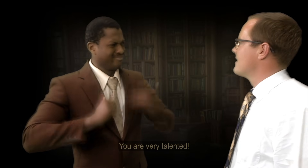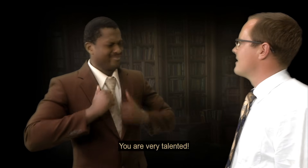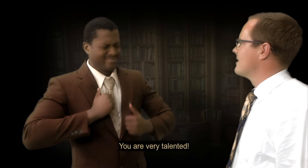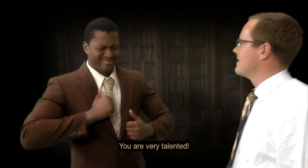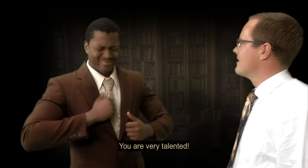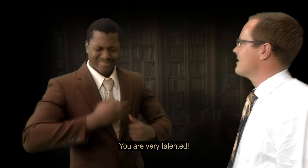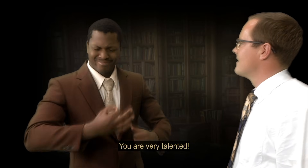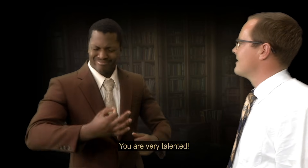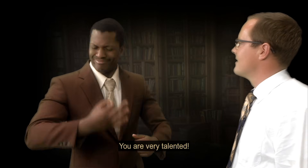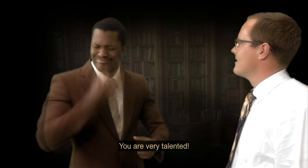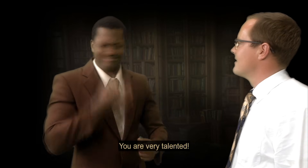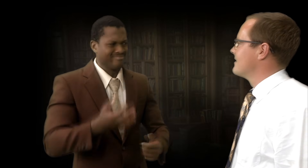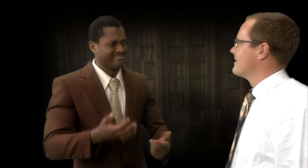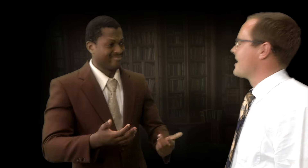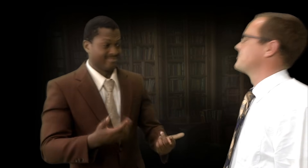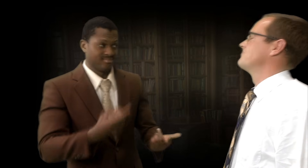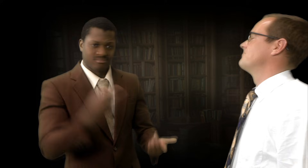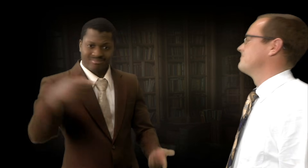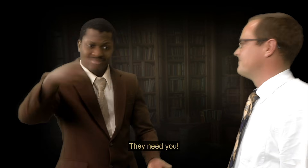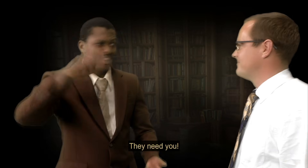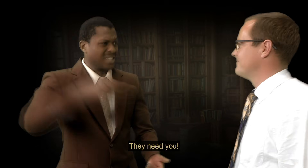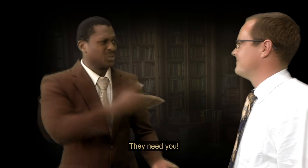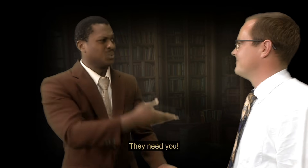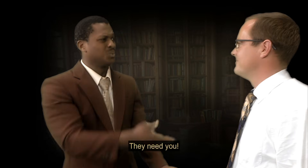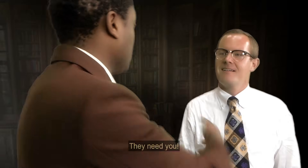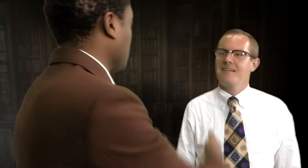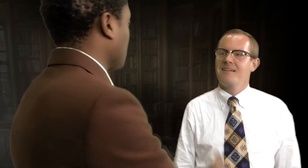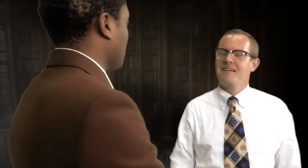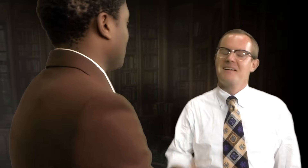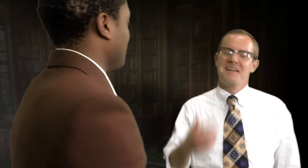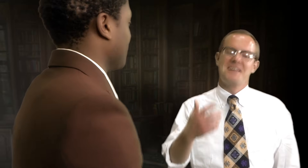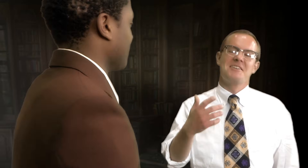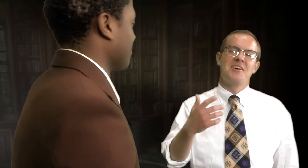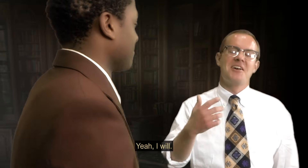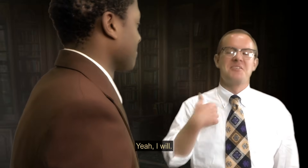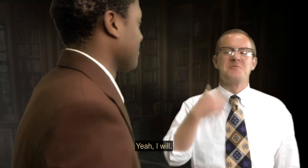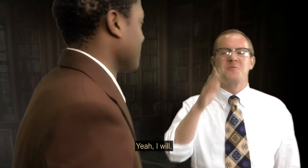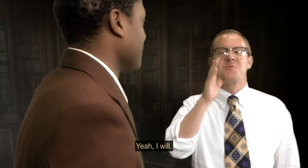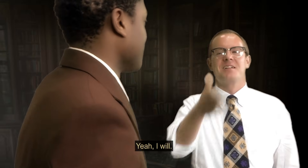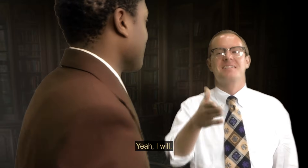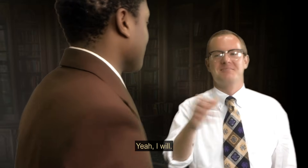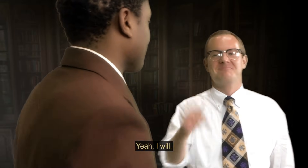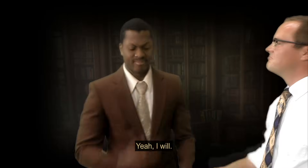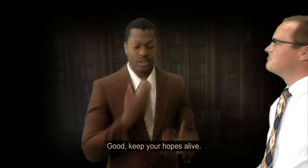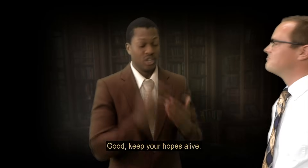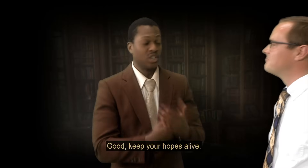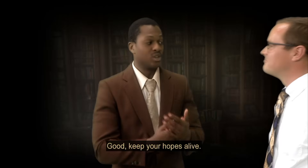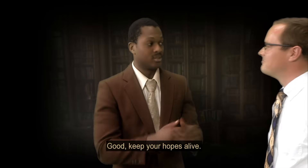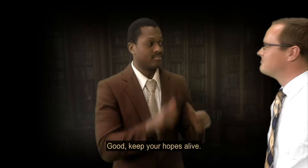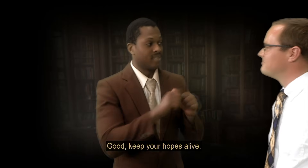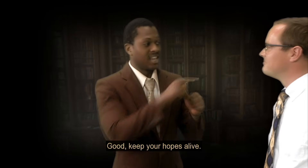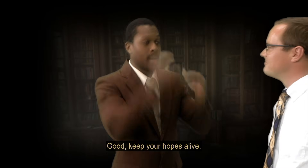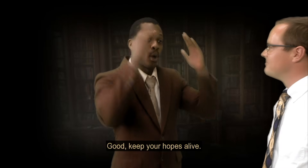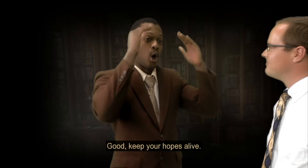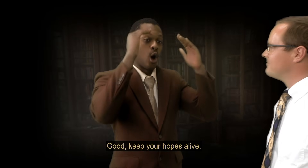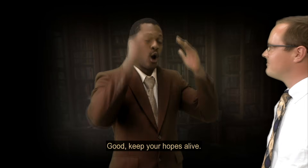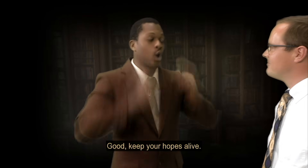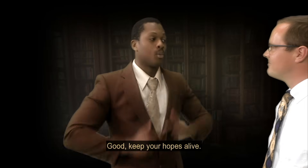You are very talented. They need you. Yeah, I will. Good. Keep your hope